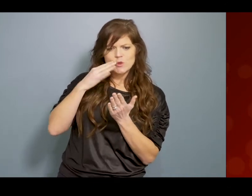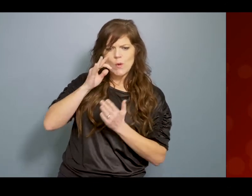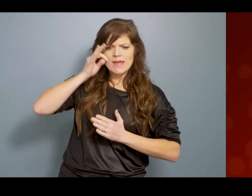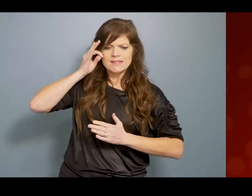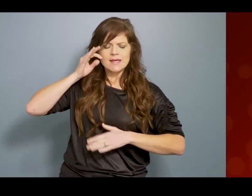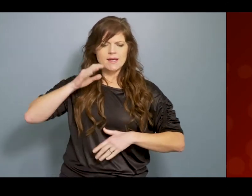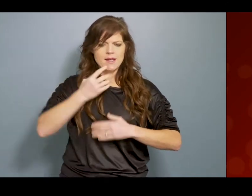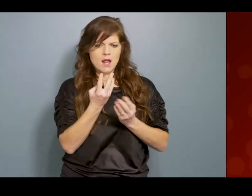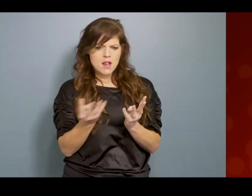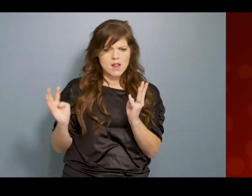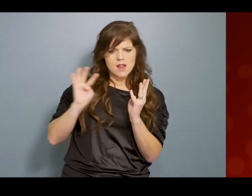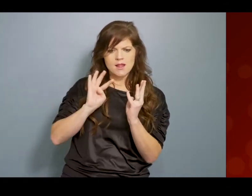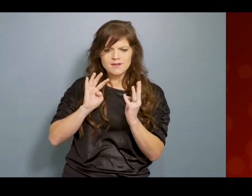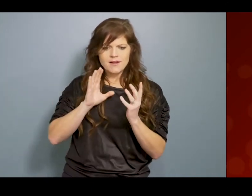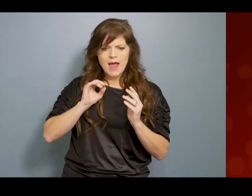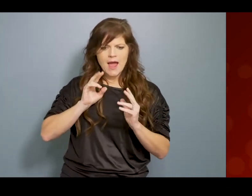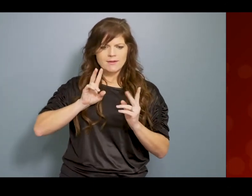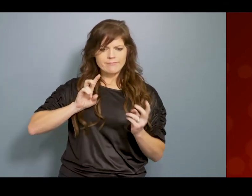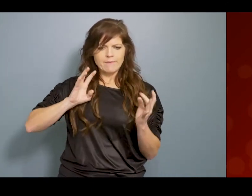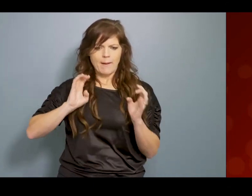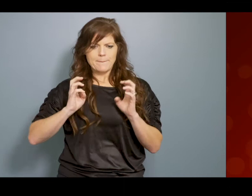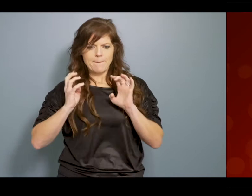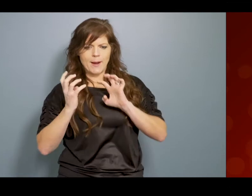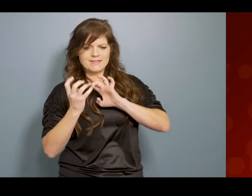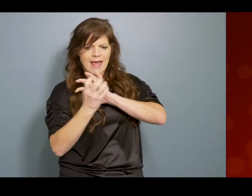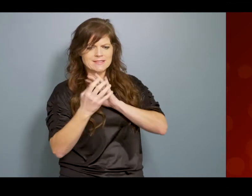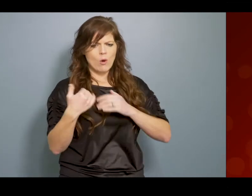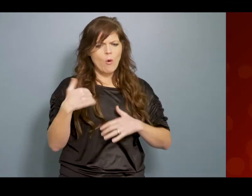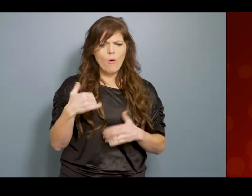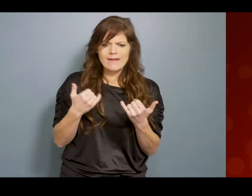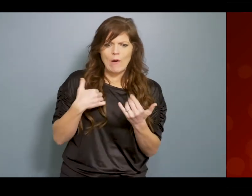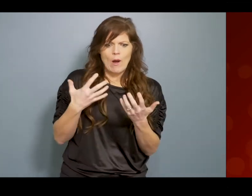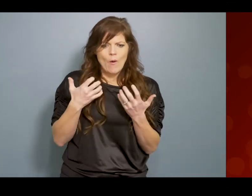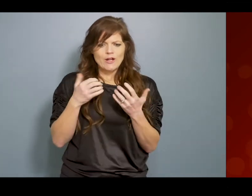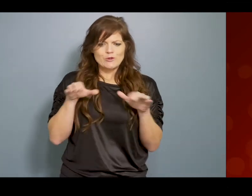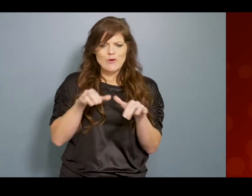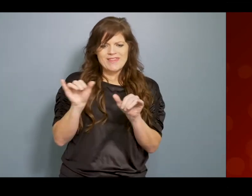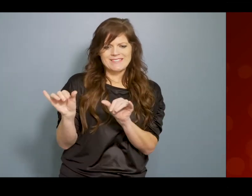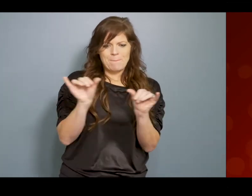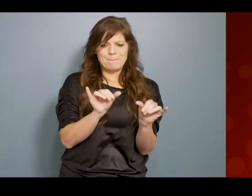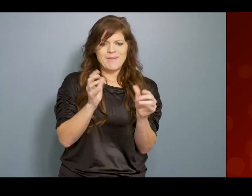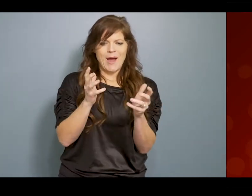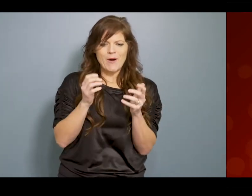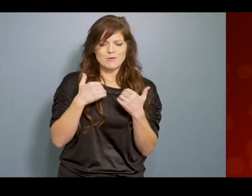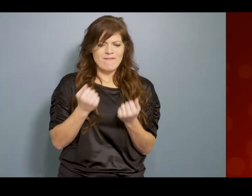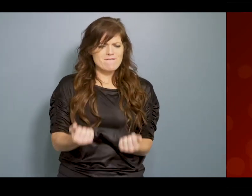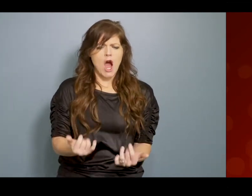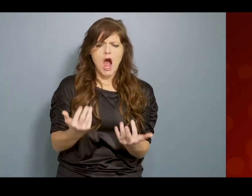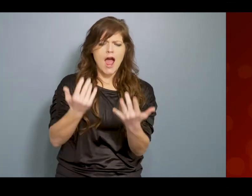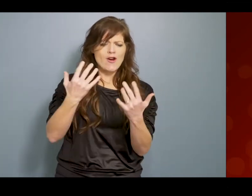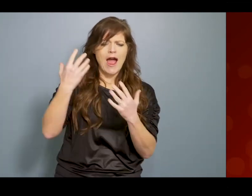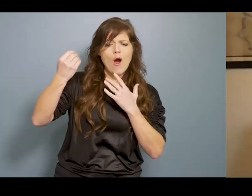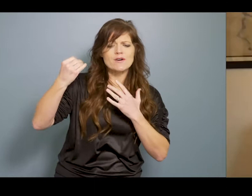and when conditions permit, maybe we ought to have a big old bonfire out somewhere and just move on.